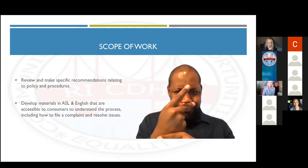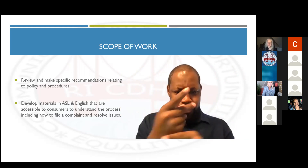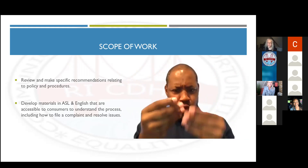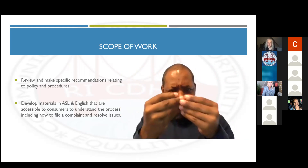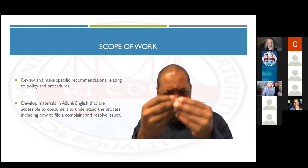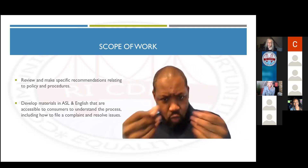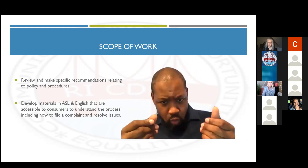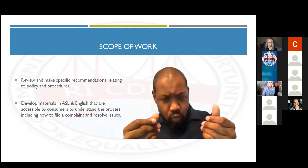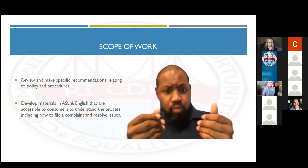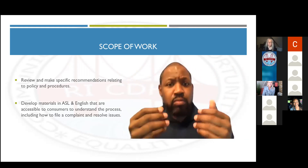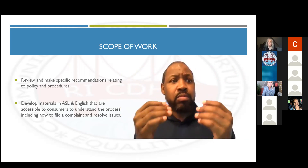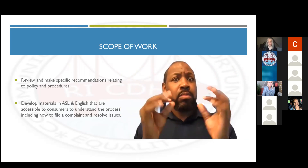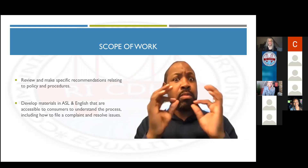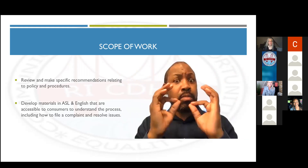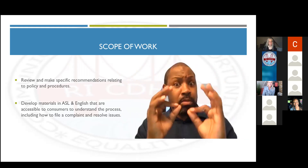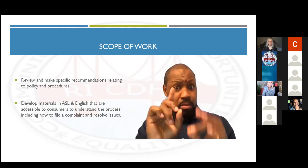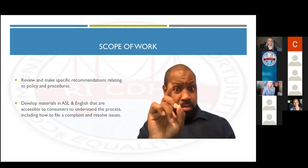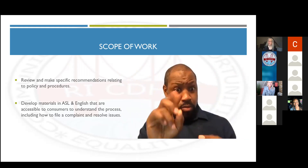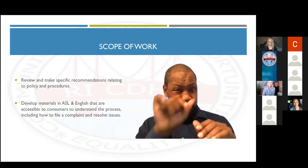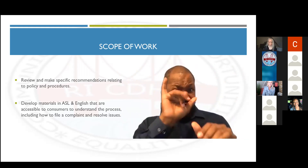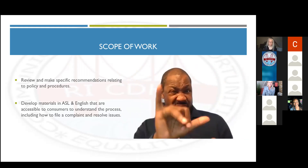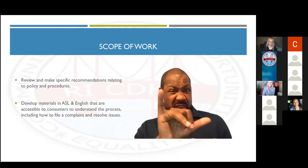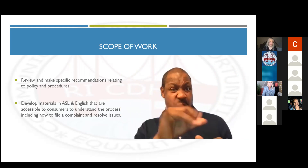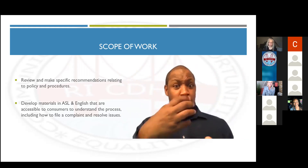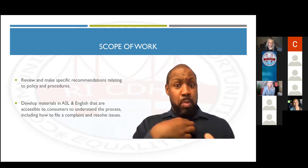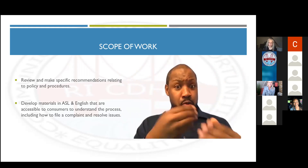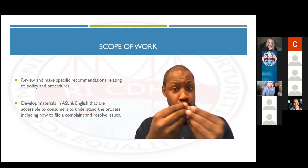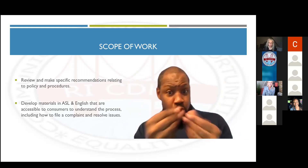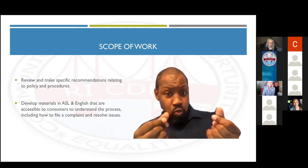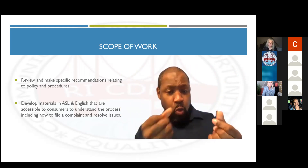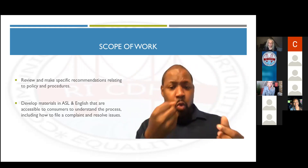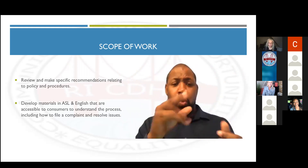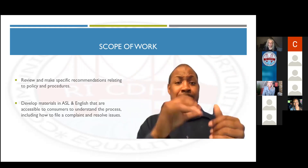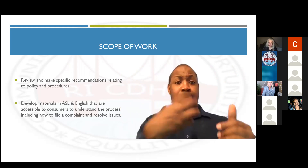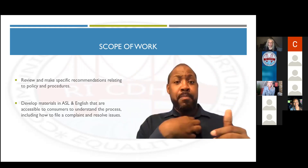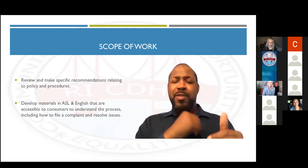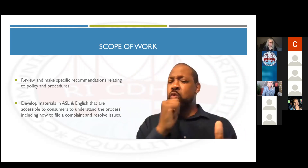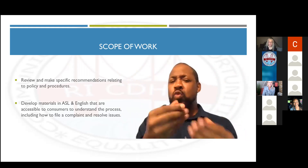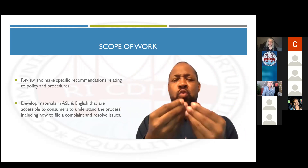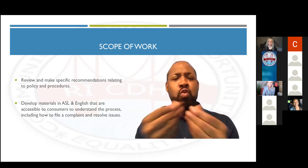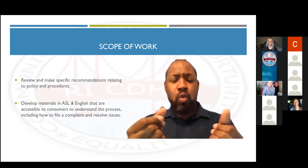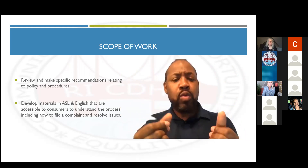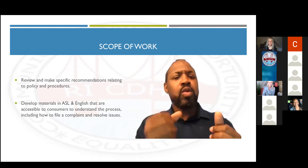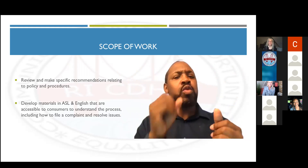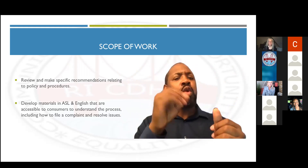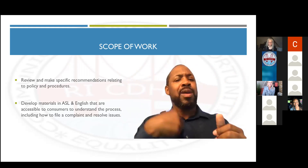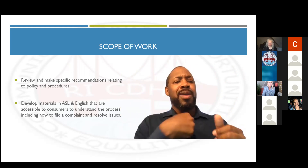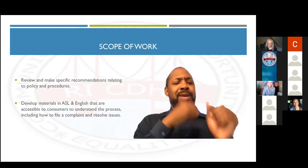it, we think about what amelioration is required, and then find